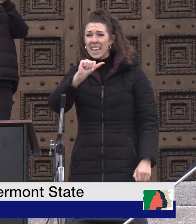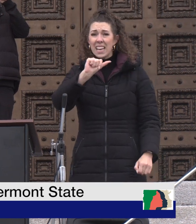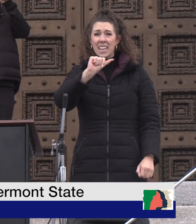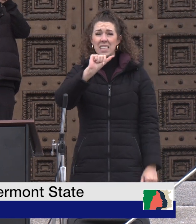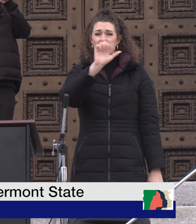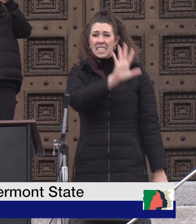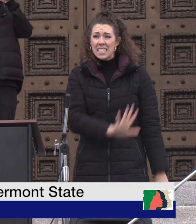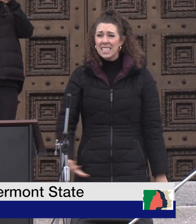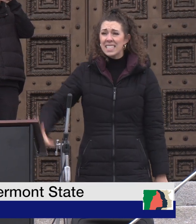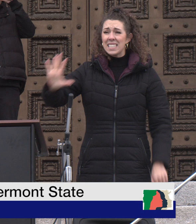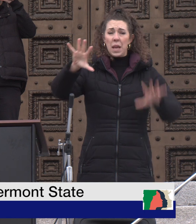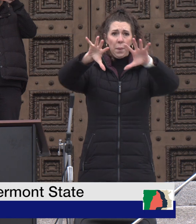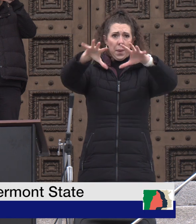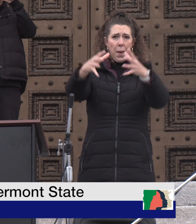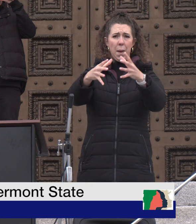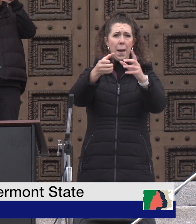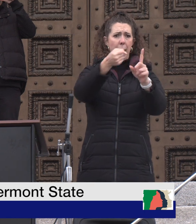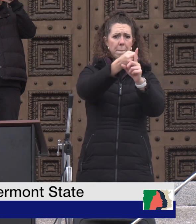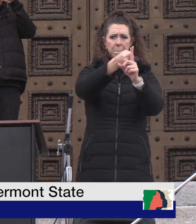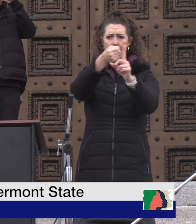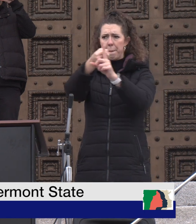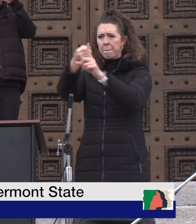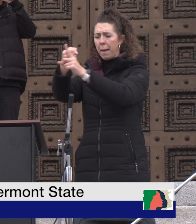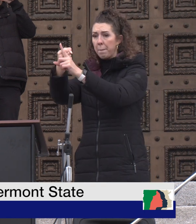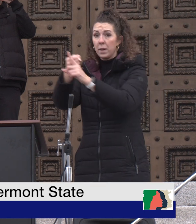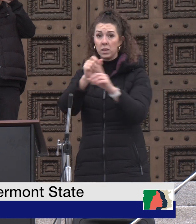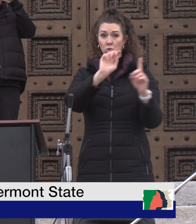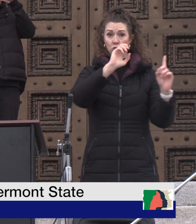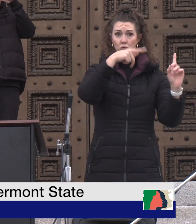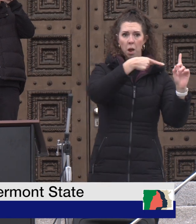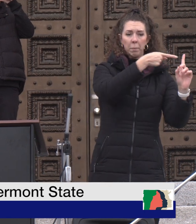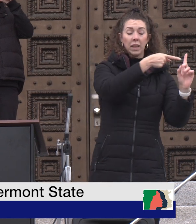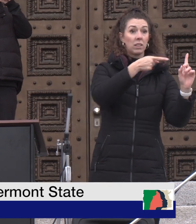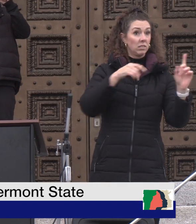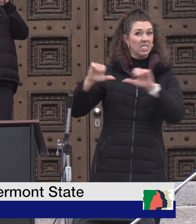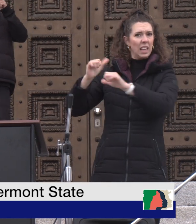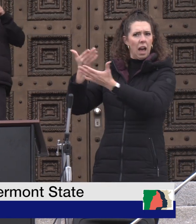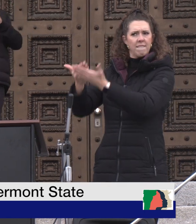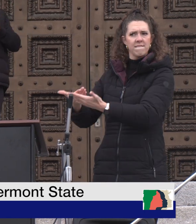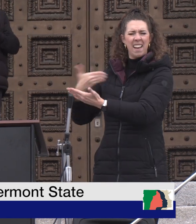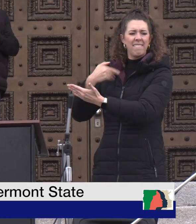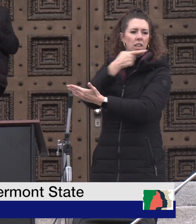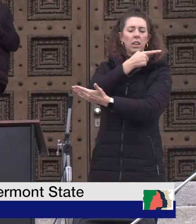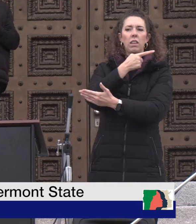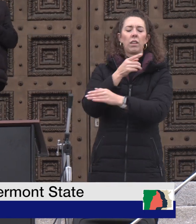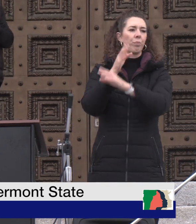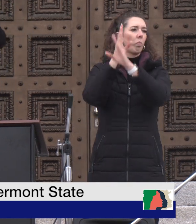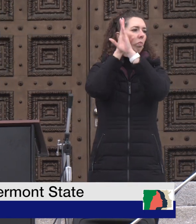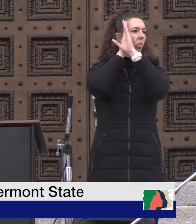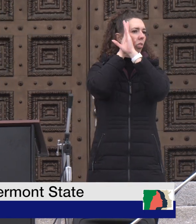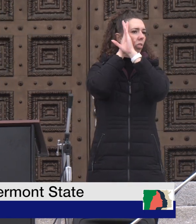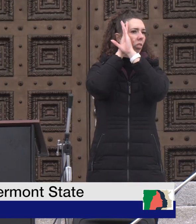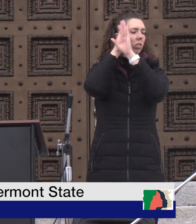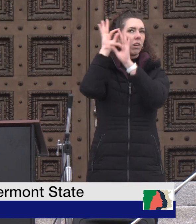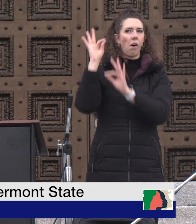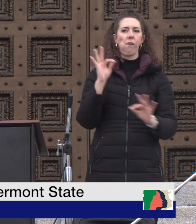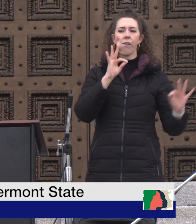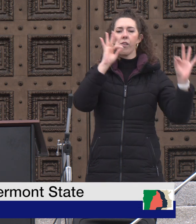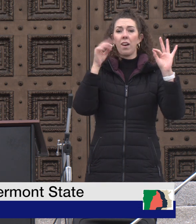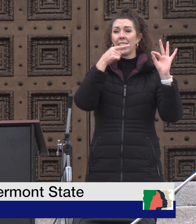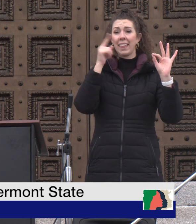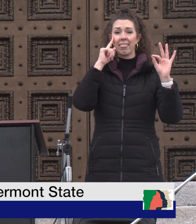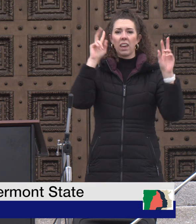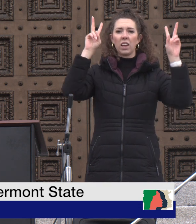world. Donald Trump, despite all of the scientific evidence, believes that climate change is a